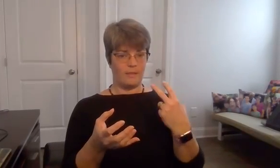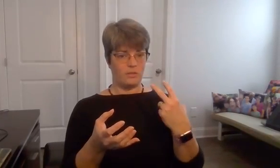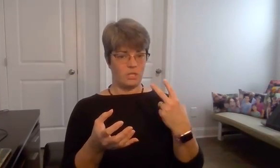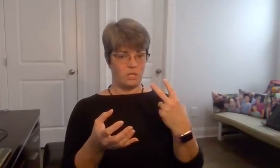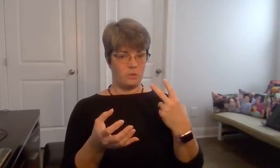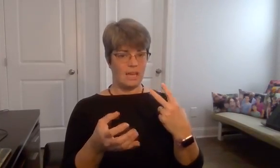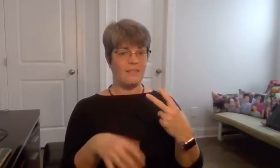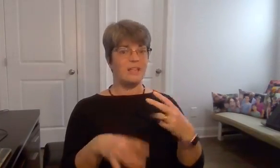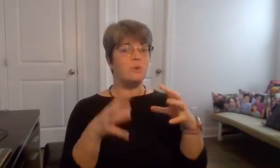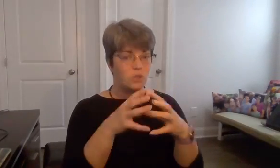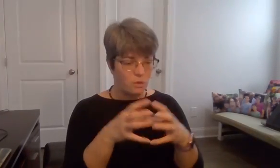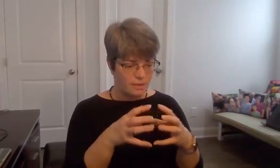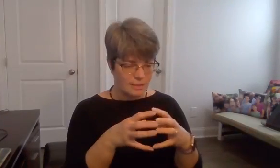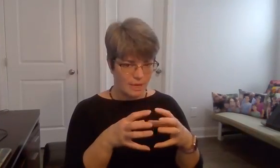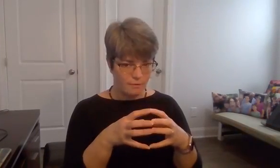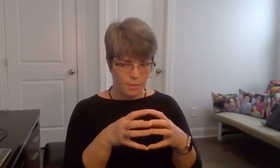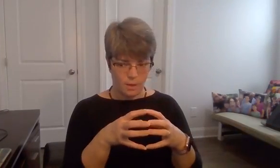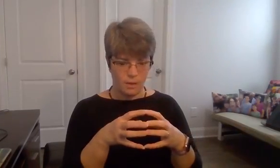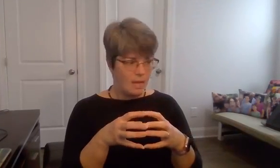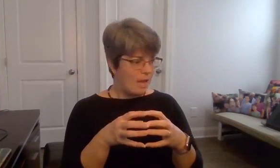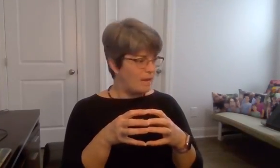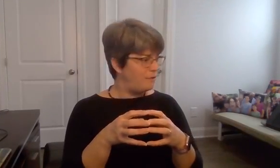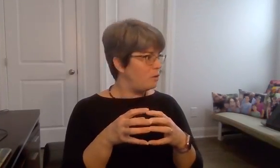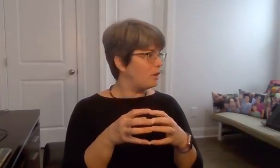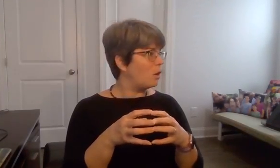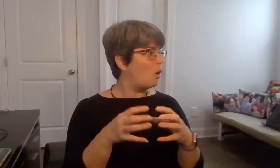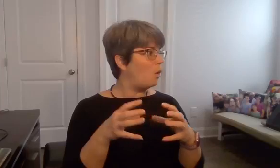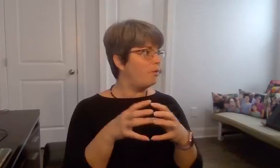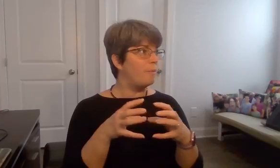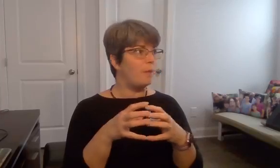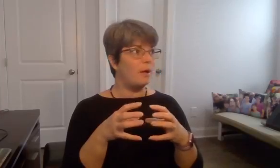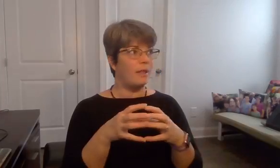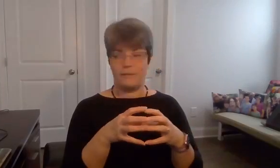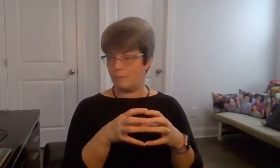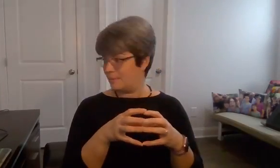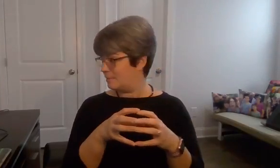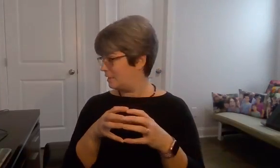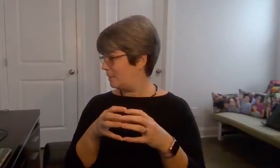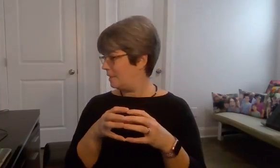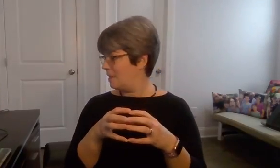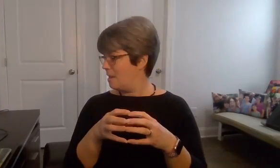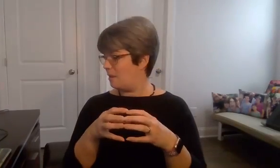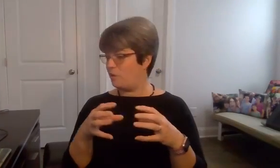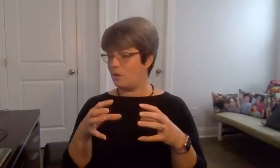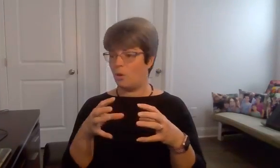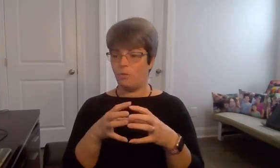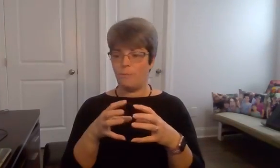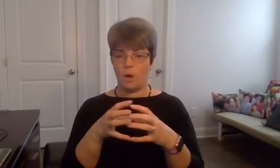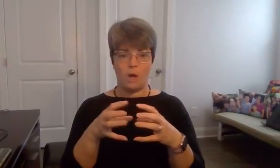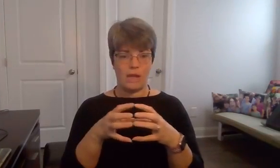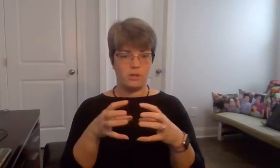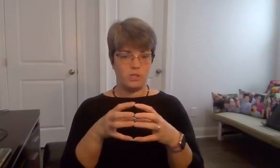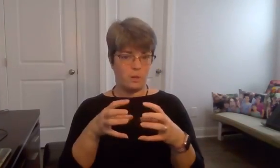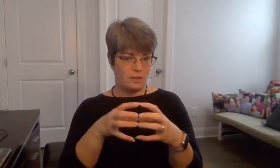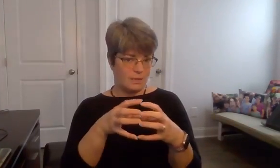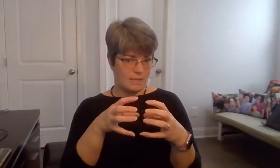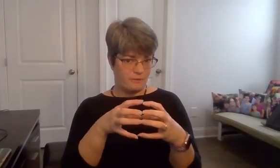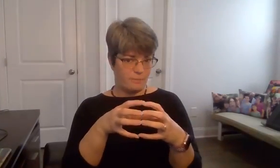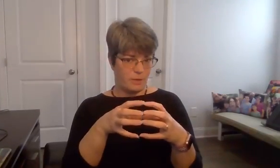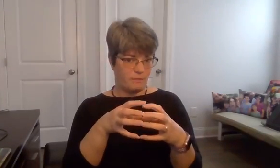looks at you again. That's when you show them the sign for ball. And if you can hold the ball, I don't have a ball near me, but if you can hold the ball while you're showing them the sign for ball,